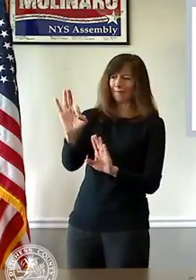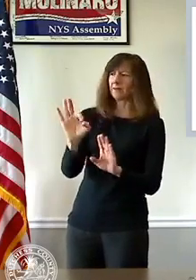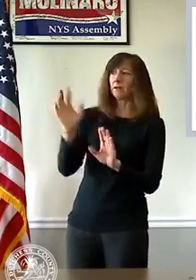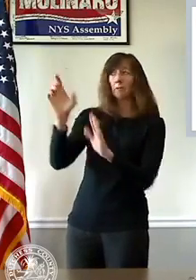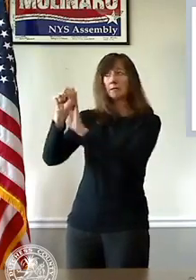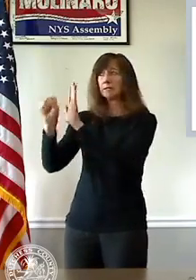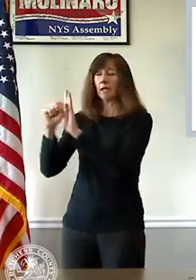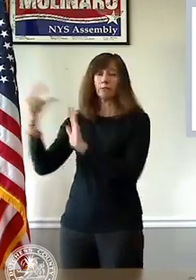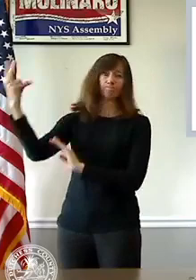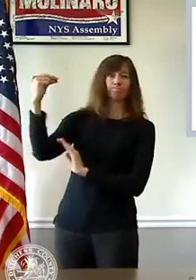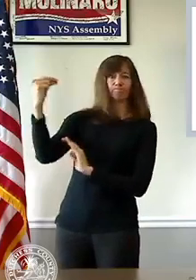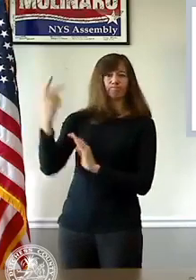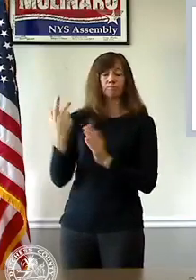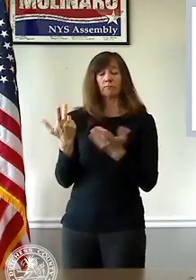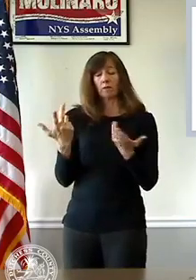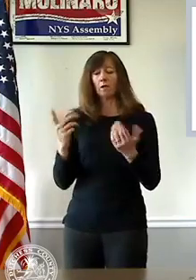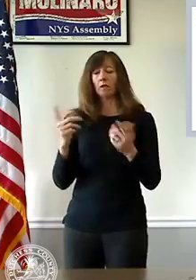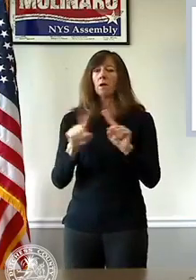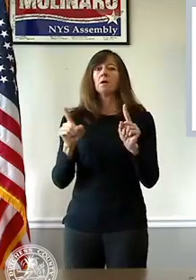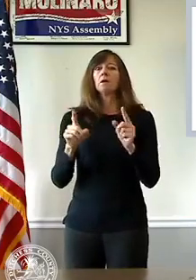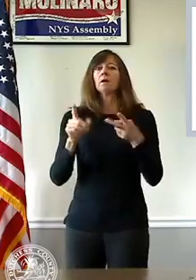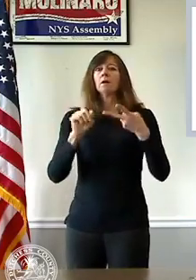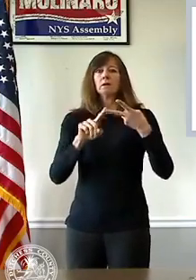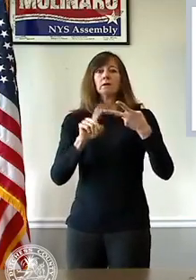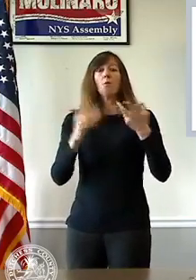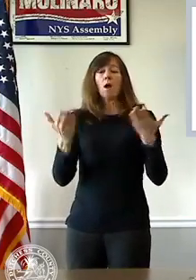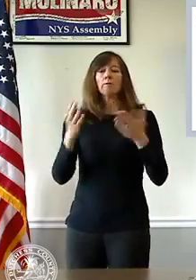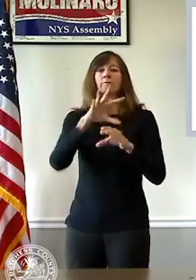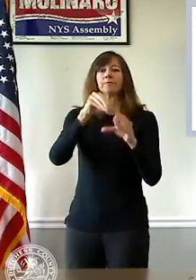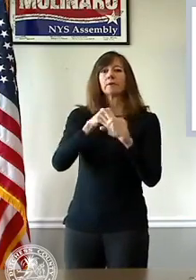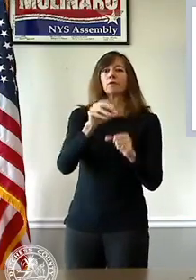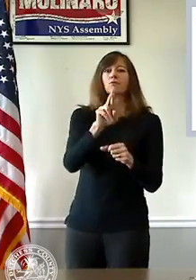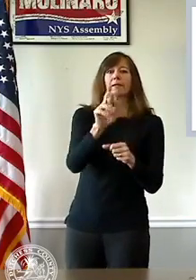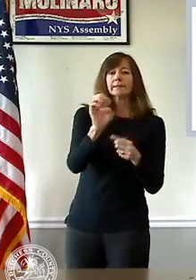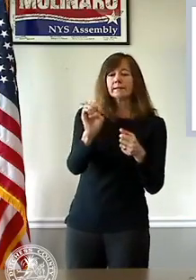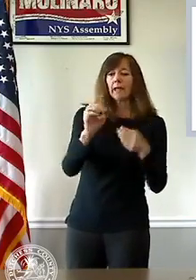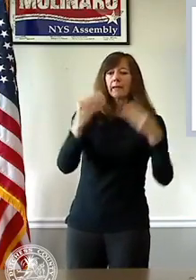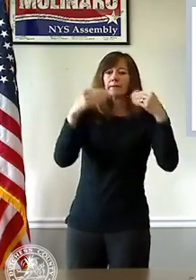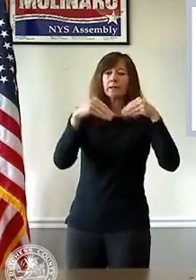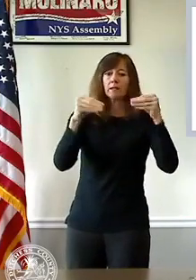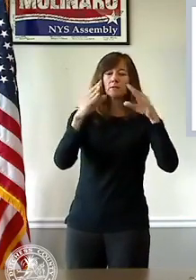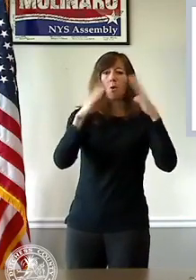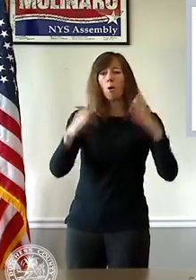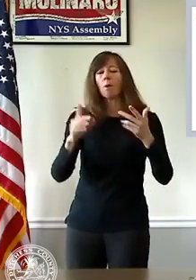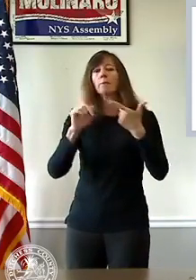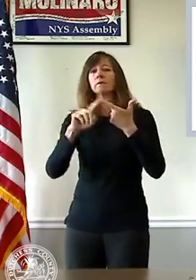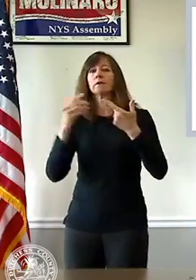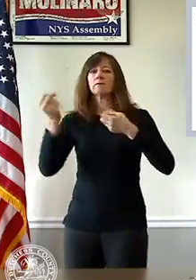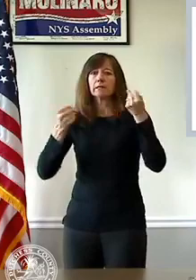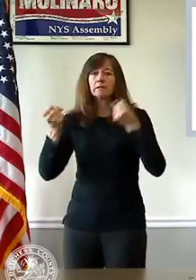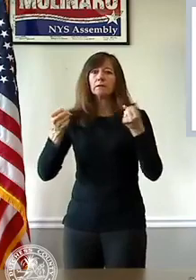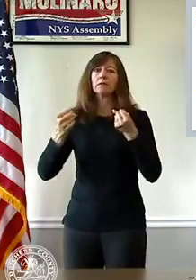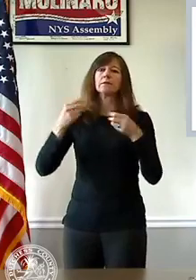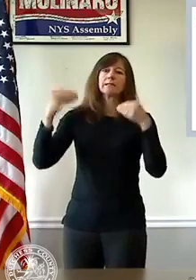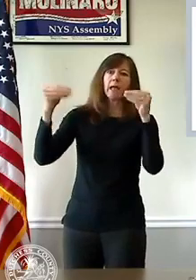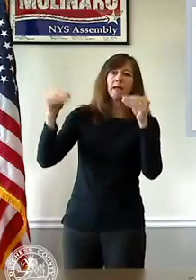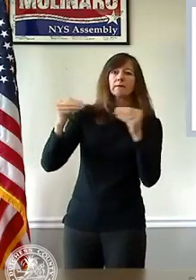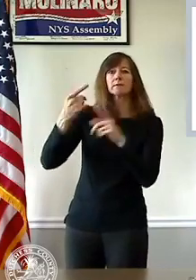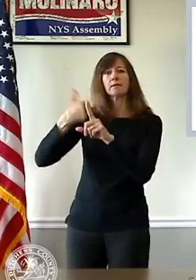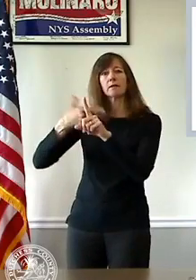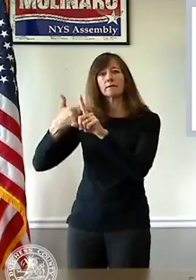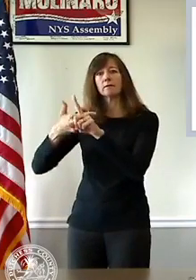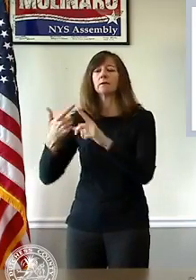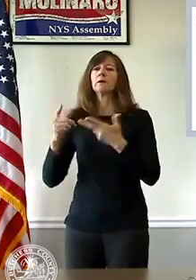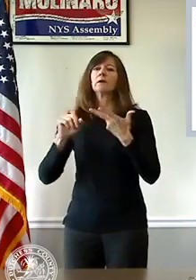2 includes all offices, real estate, in-store retail, vehicle sales, leases, rentals,